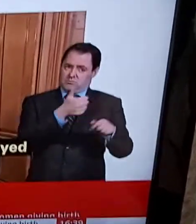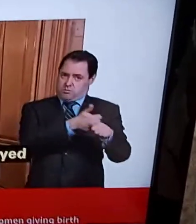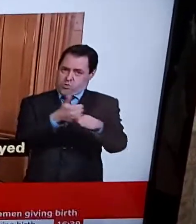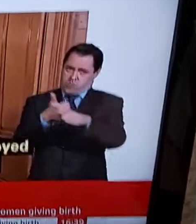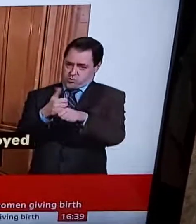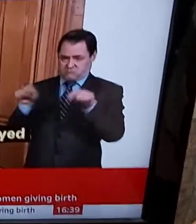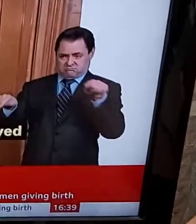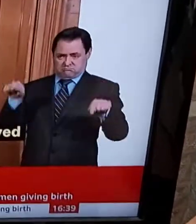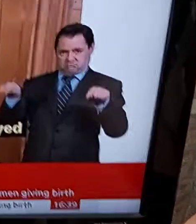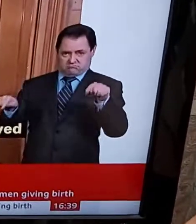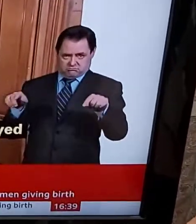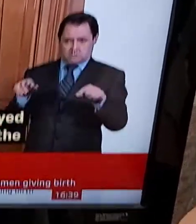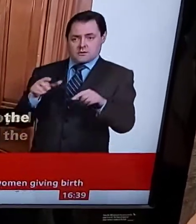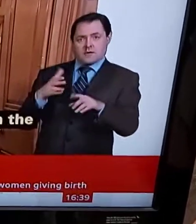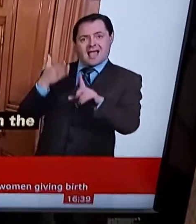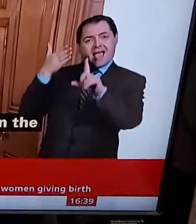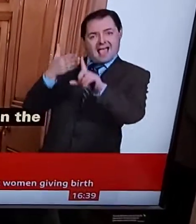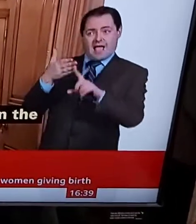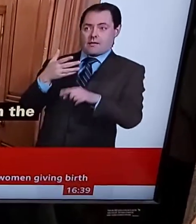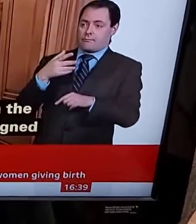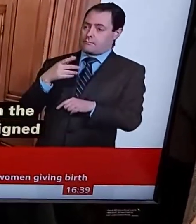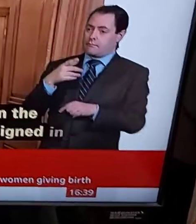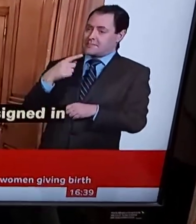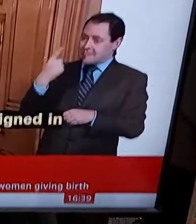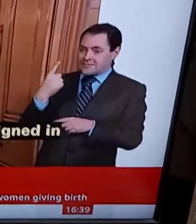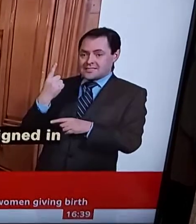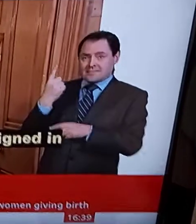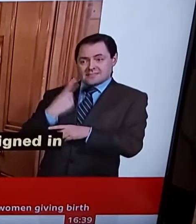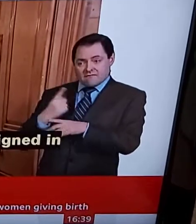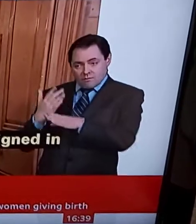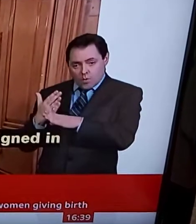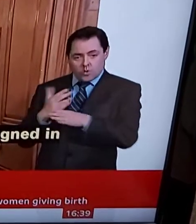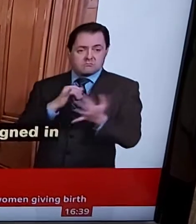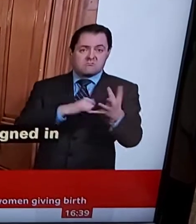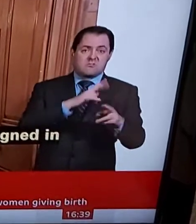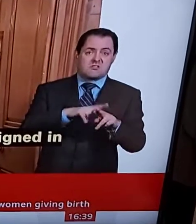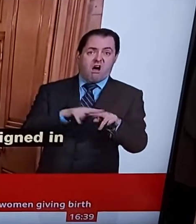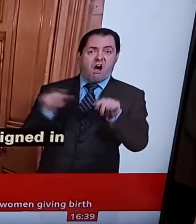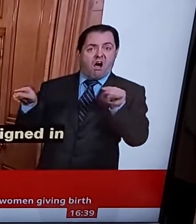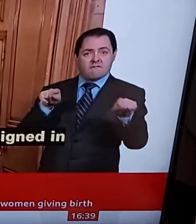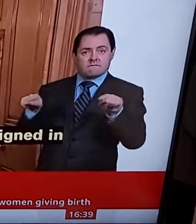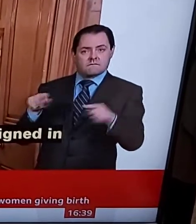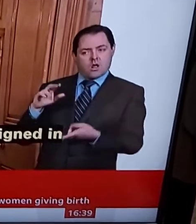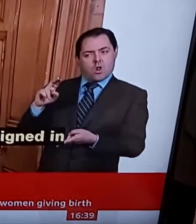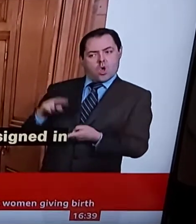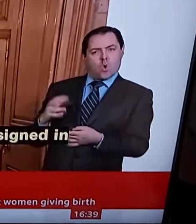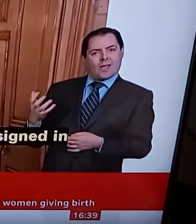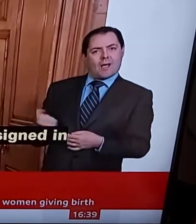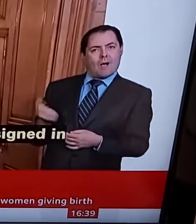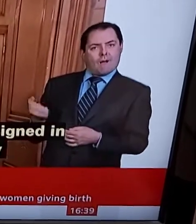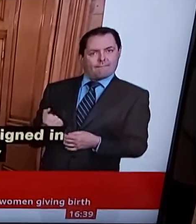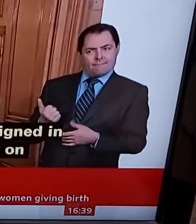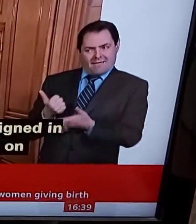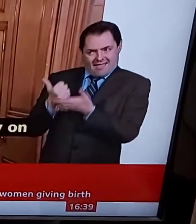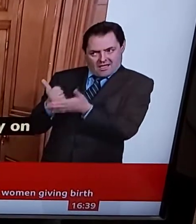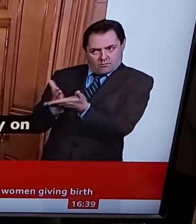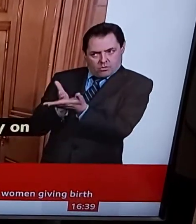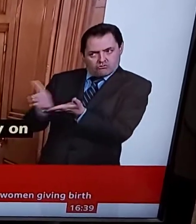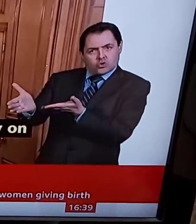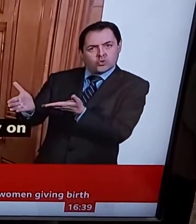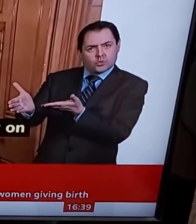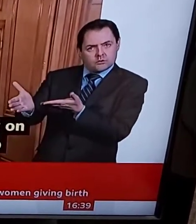order to help those principally on lower incomes, in order to help them through a difficult time. It's been